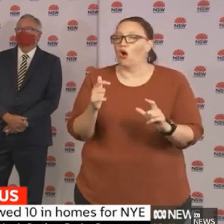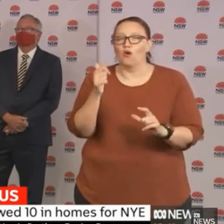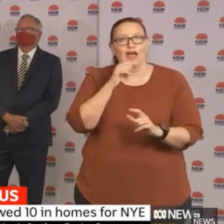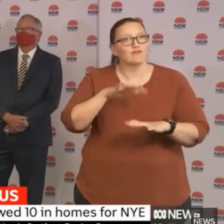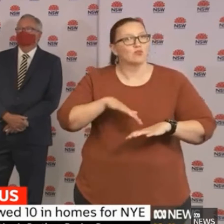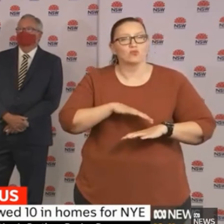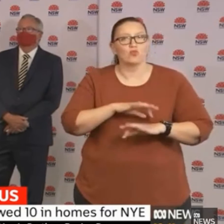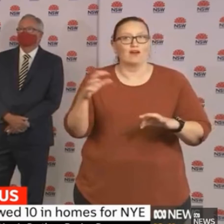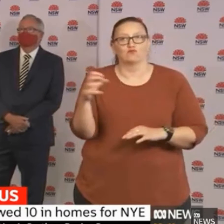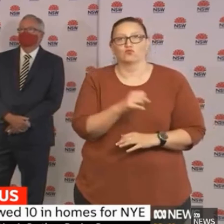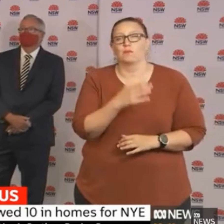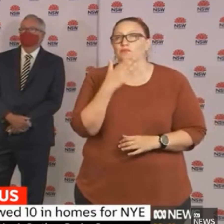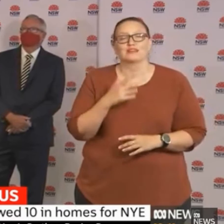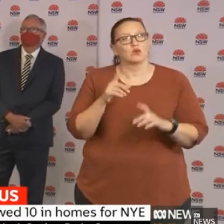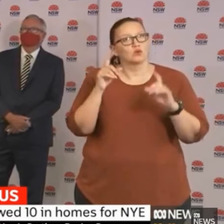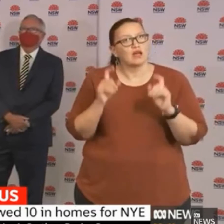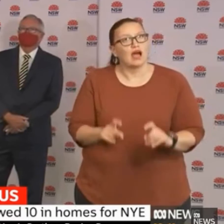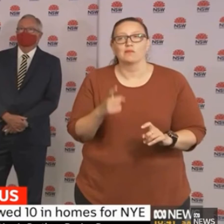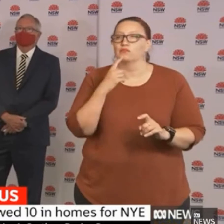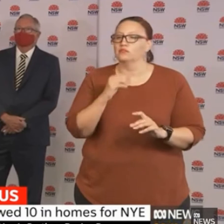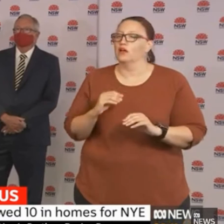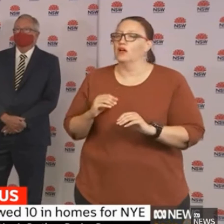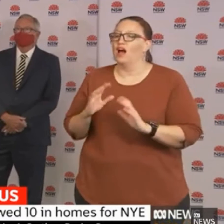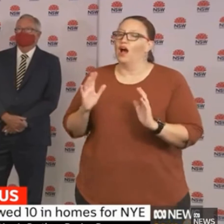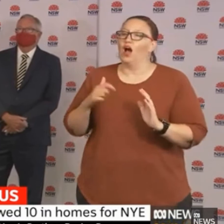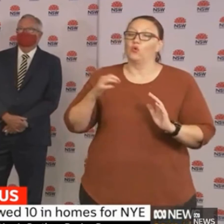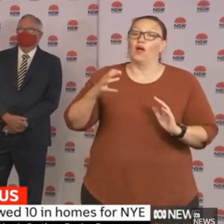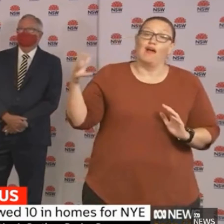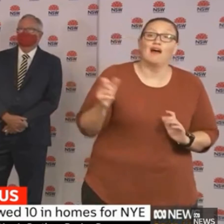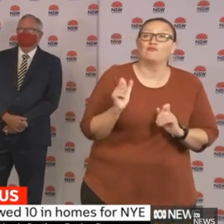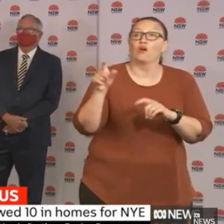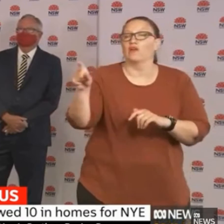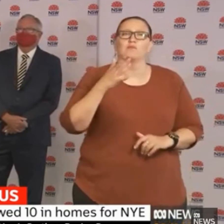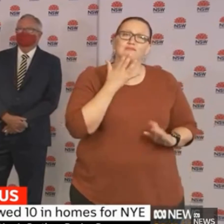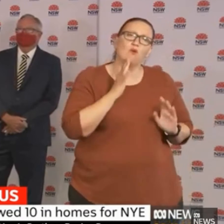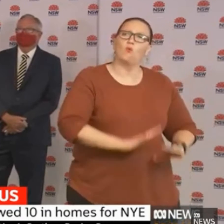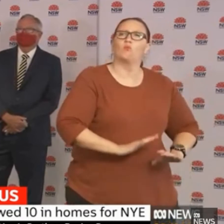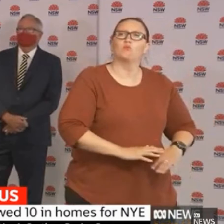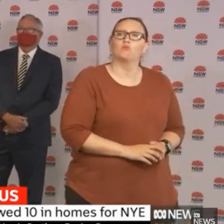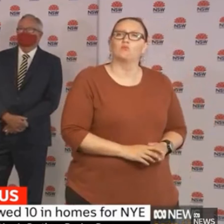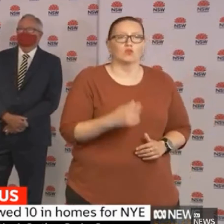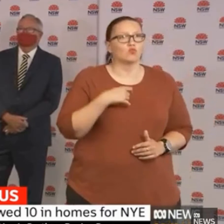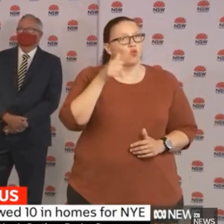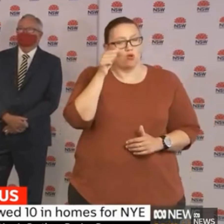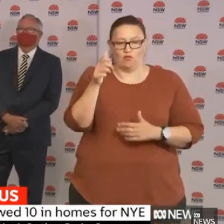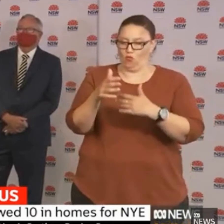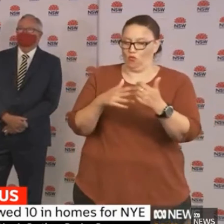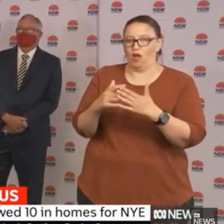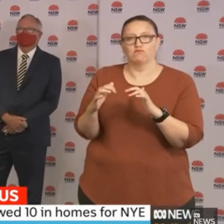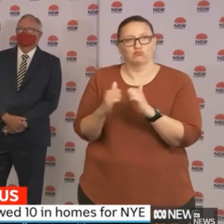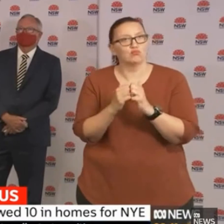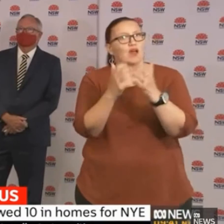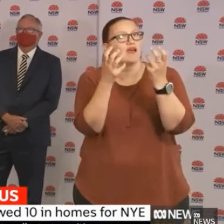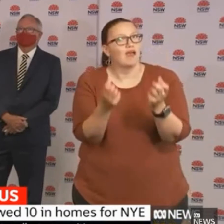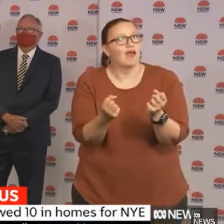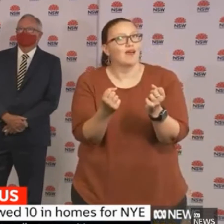around unless you absolutely have to. Don't travel around unless you absolutely have to. We appreciate people have made arrangements, and you can maintain